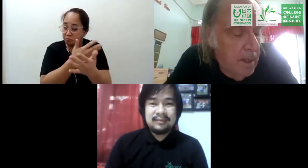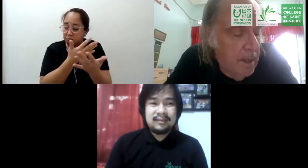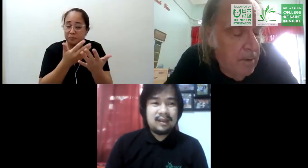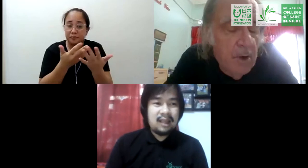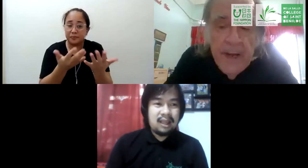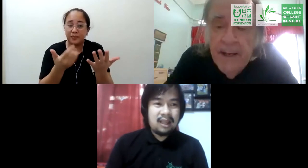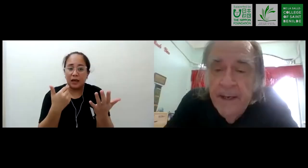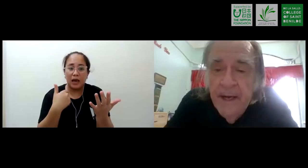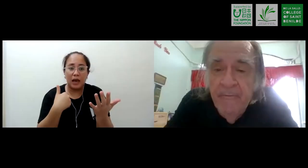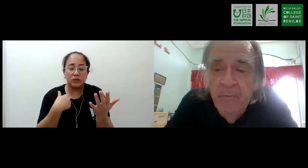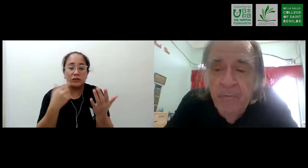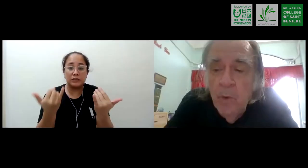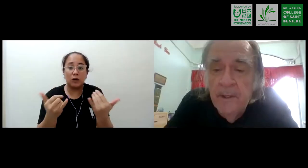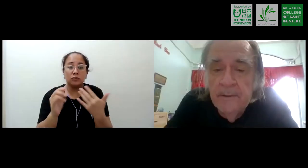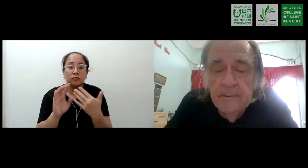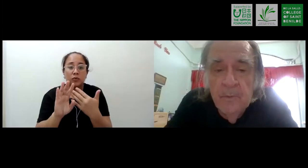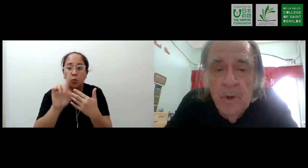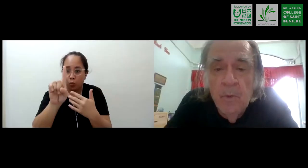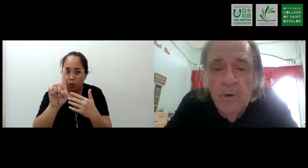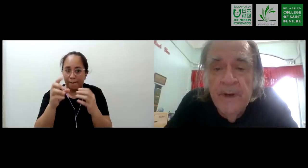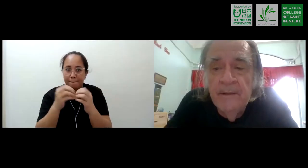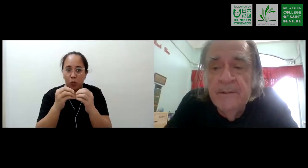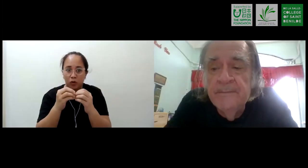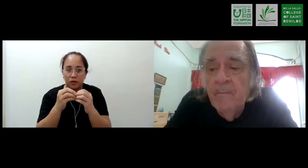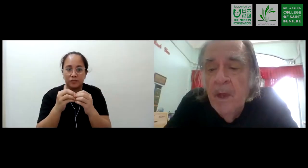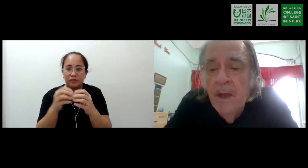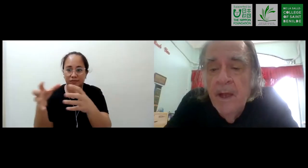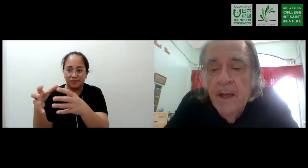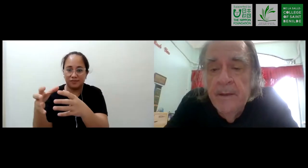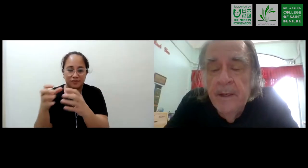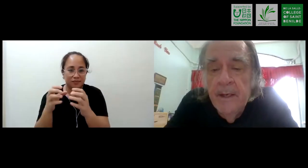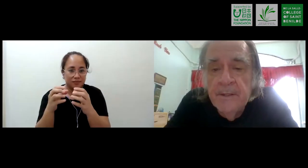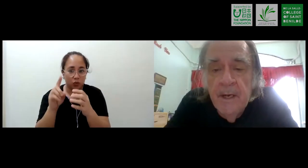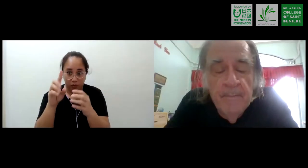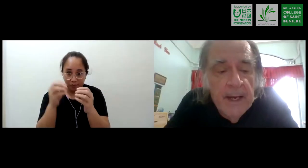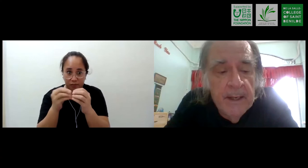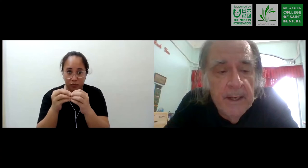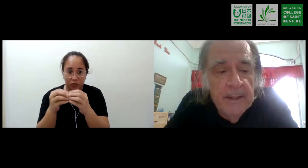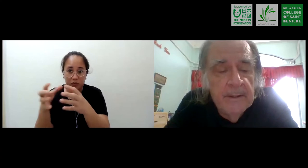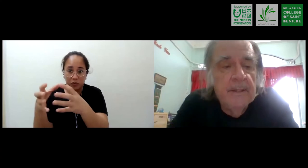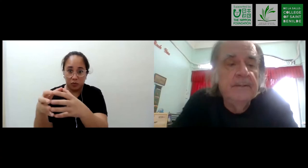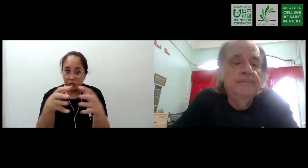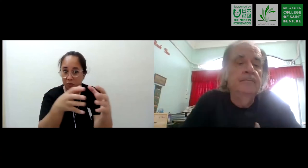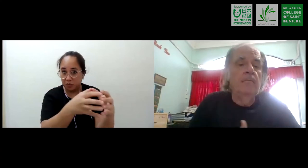we'll go back and have one more round, and then let's come back at